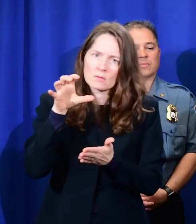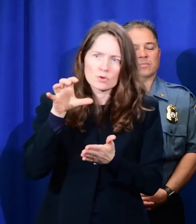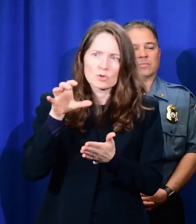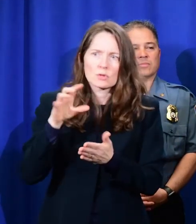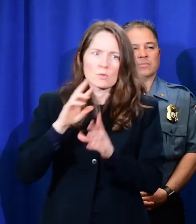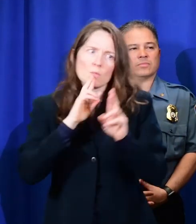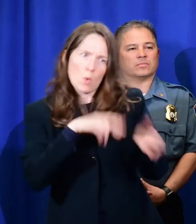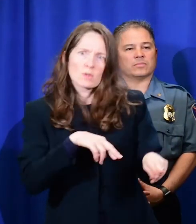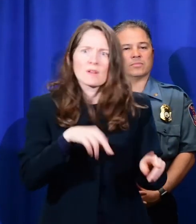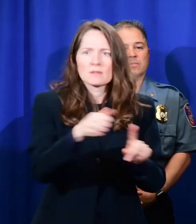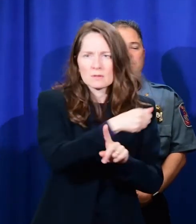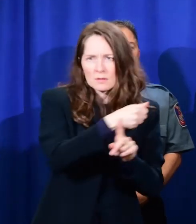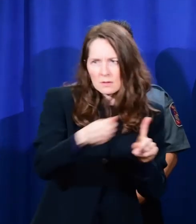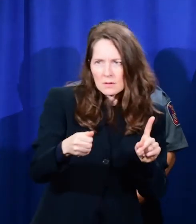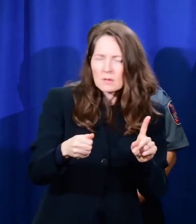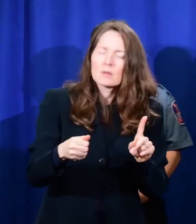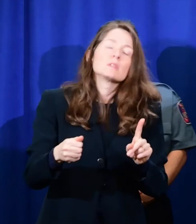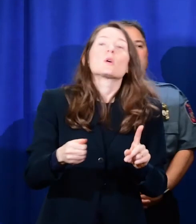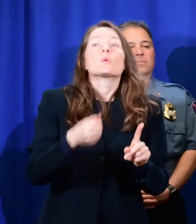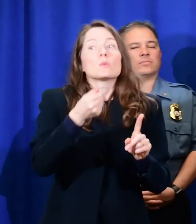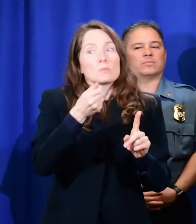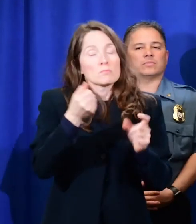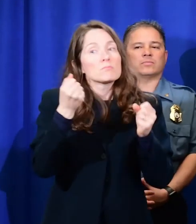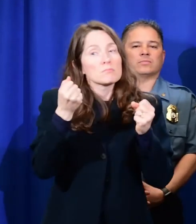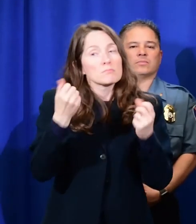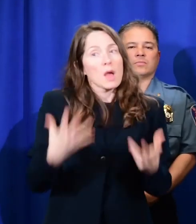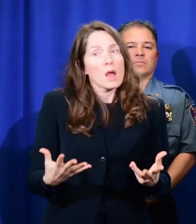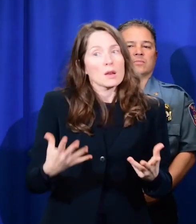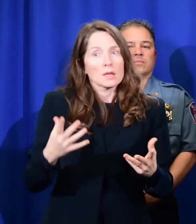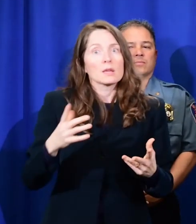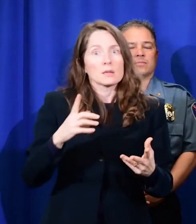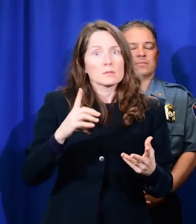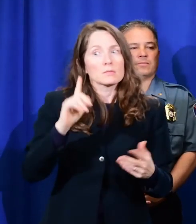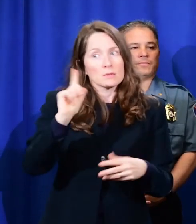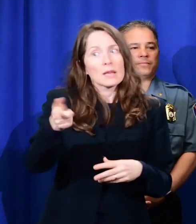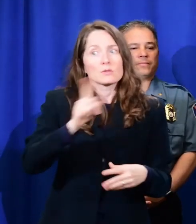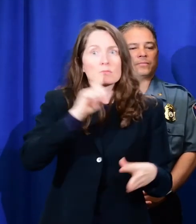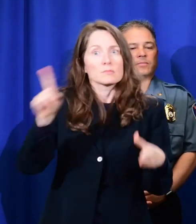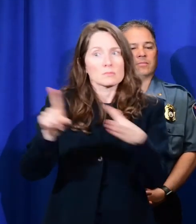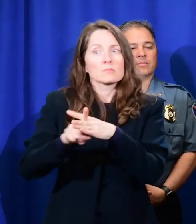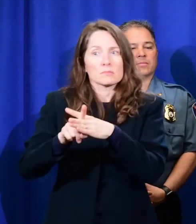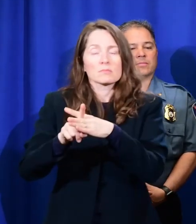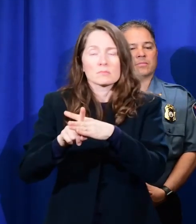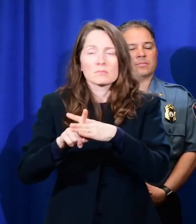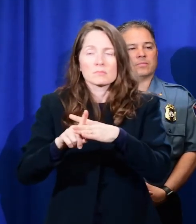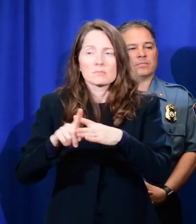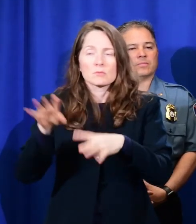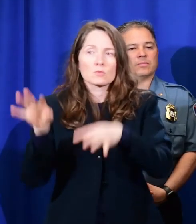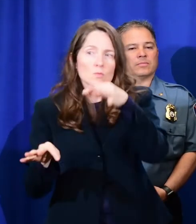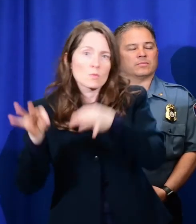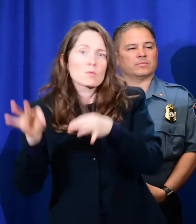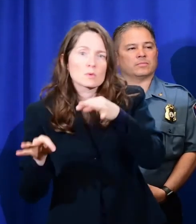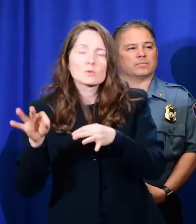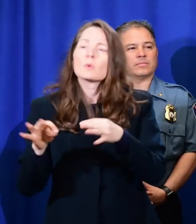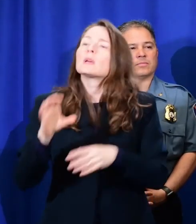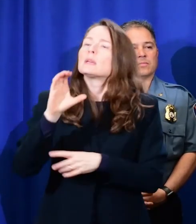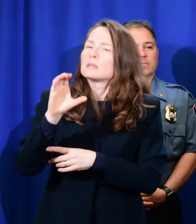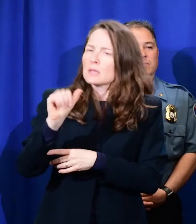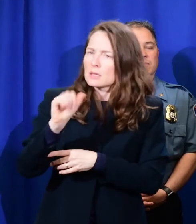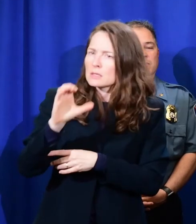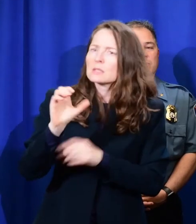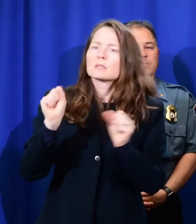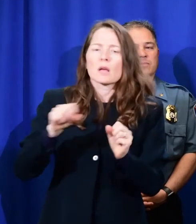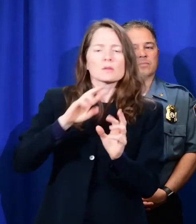direct response by Child Protective Services. CBS staff respond to assess safety of the children, but